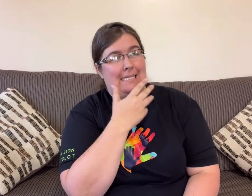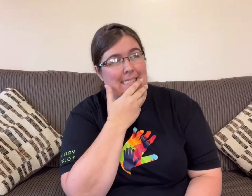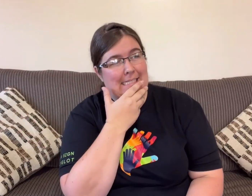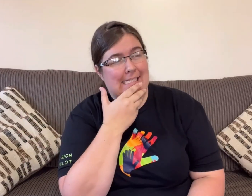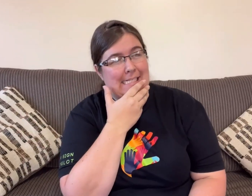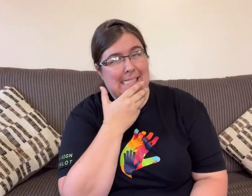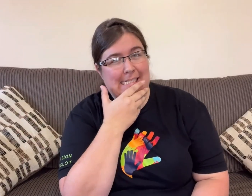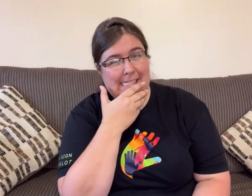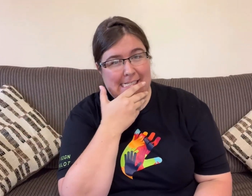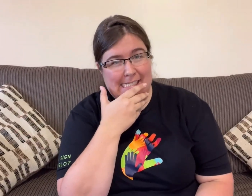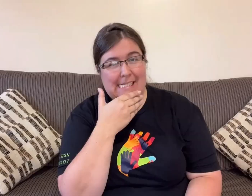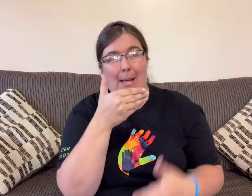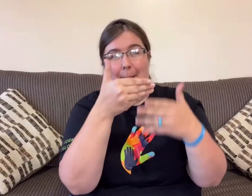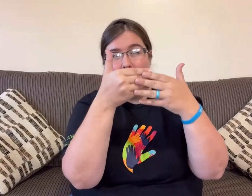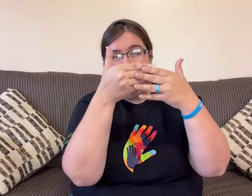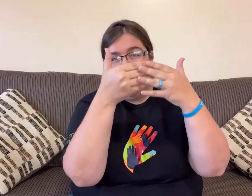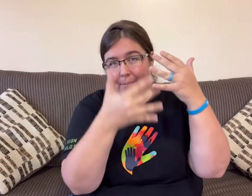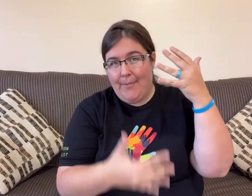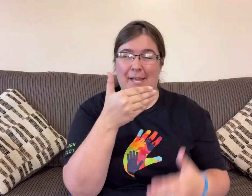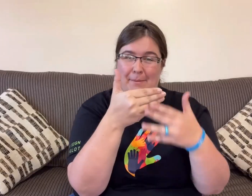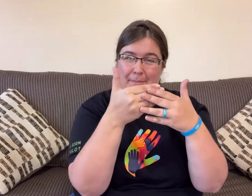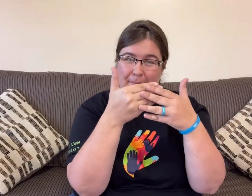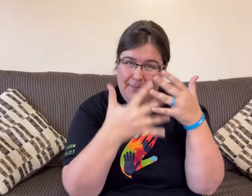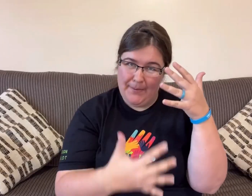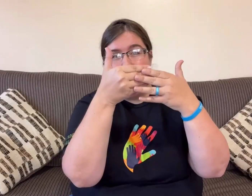ASL, on the other hand, has many.